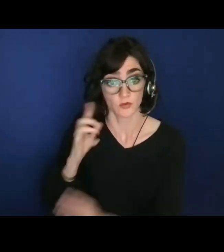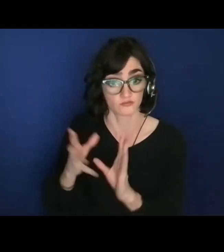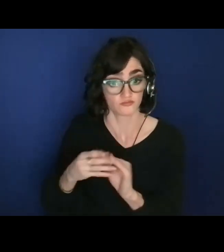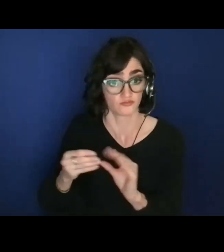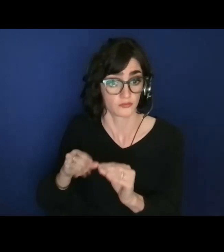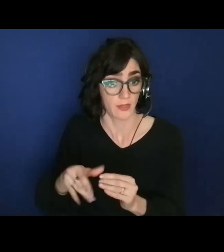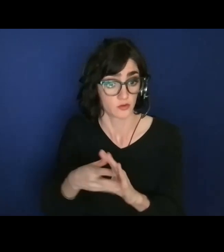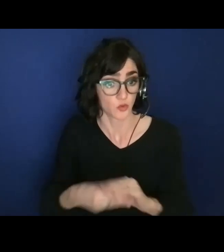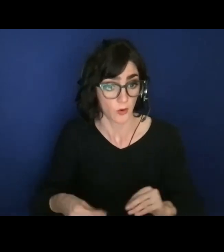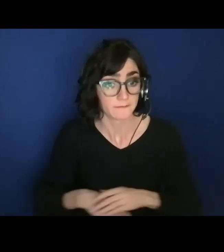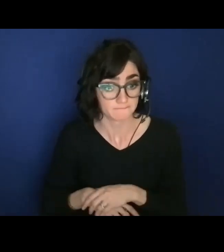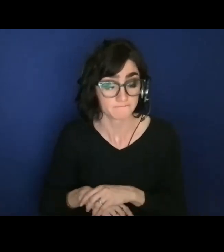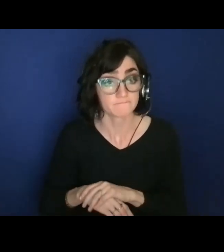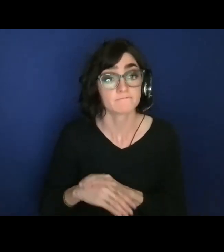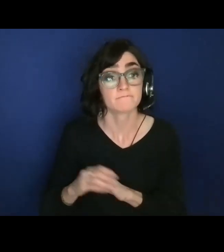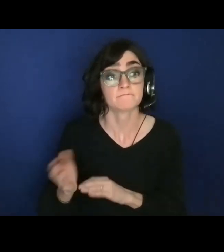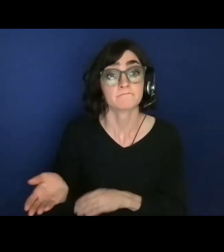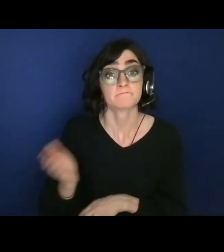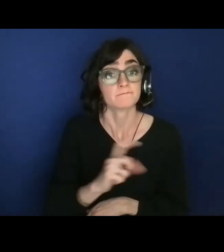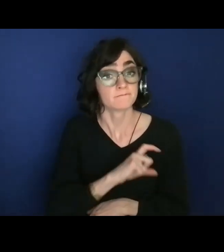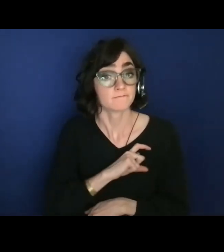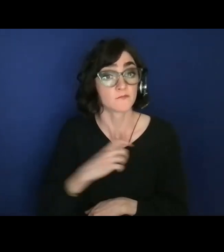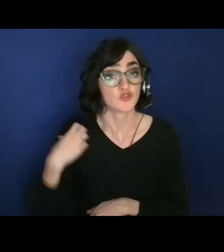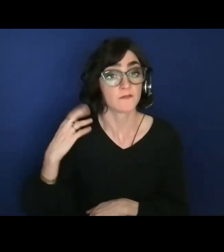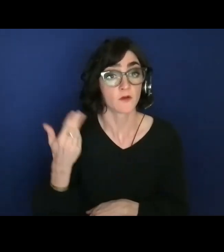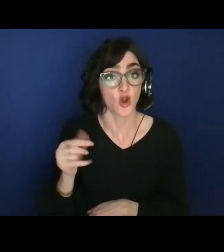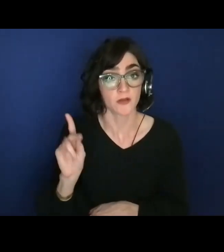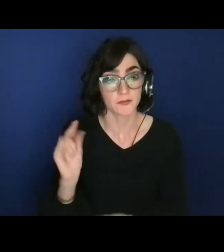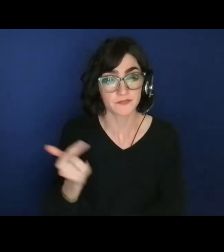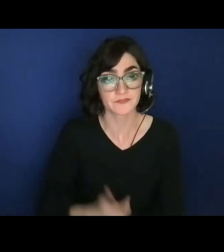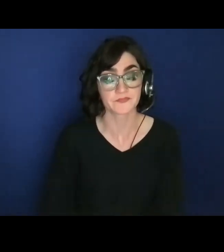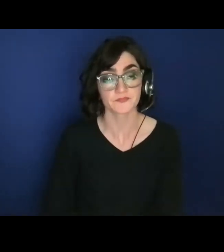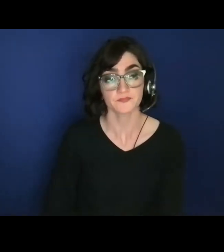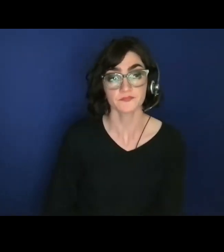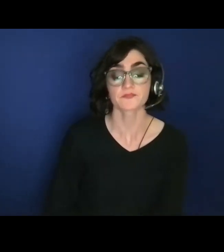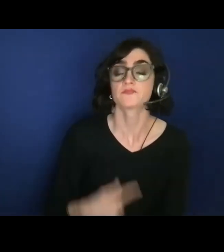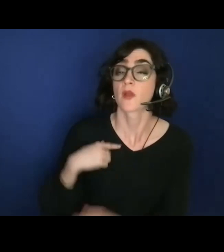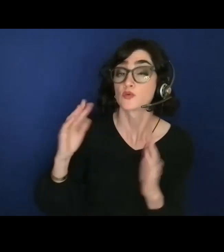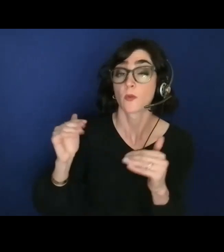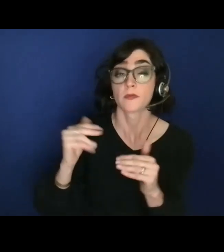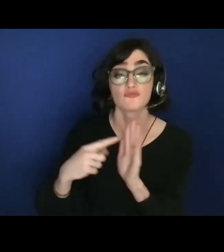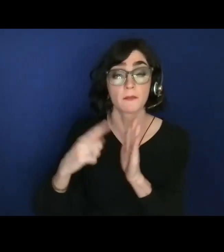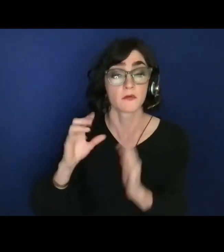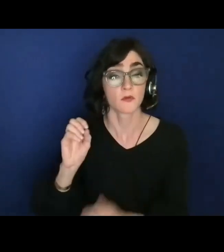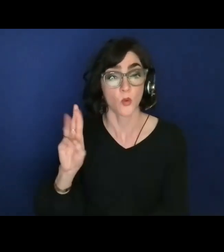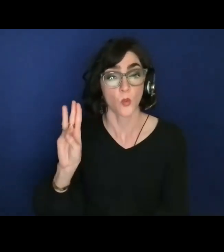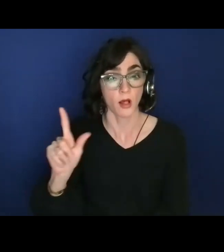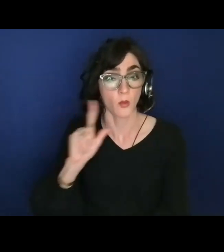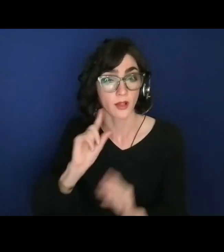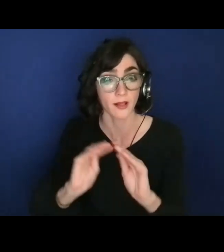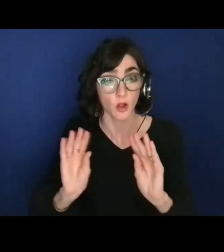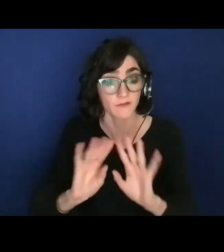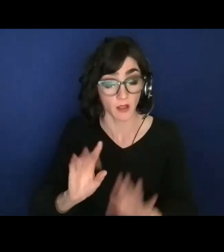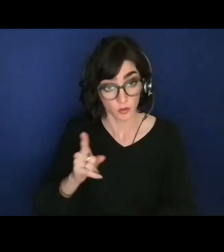subcommittee member. Chief Harding. I just was hoping Representative Orwell would clarify. Are you suggesting